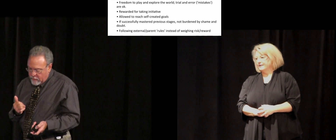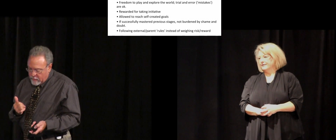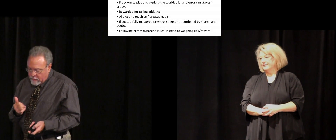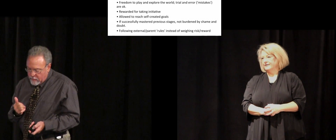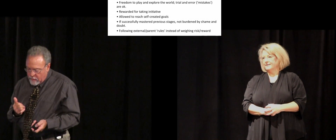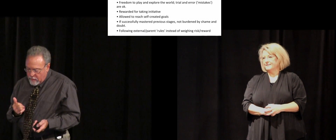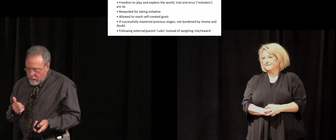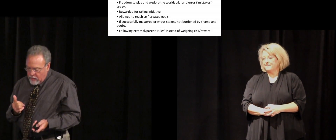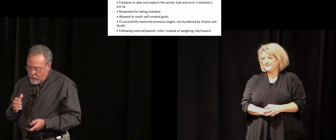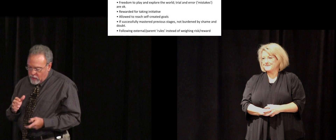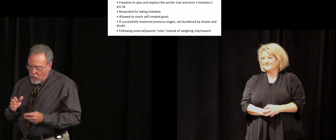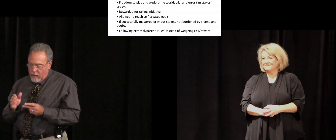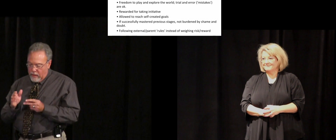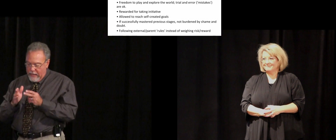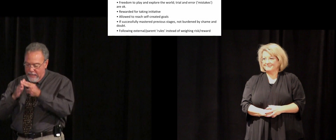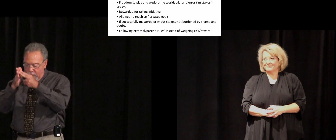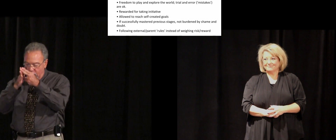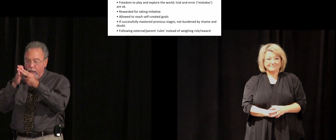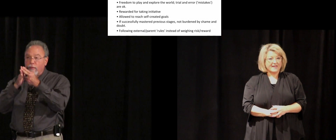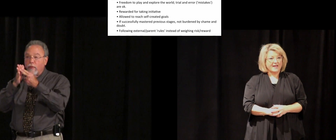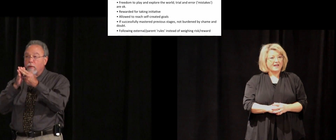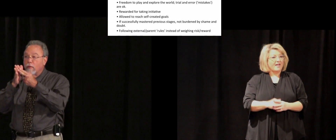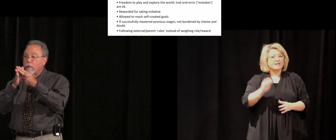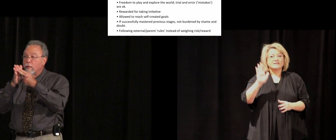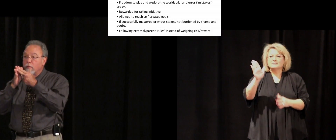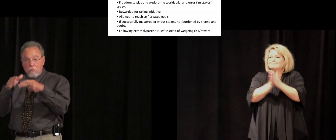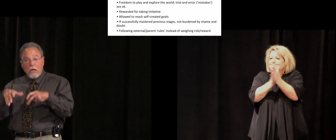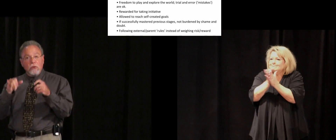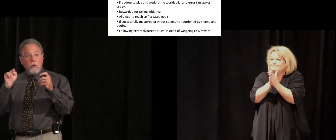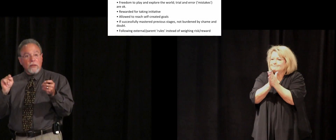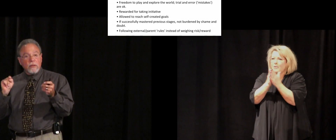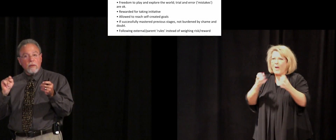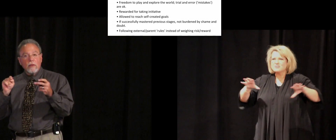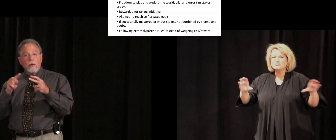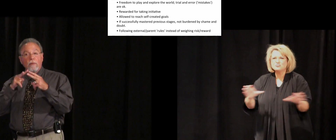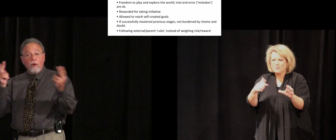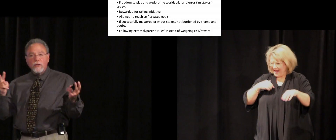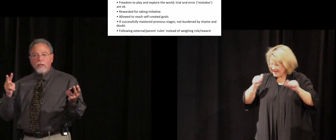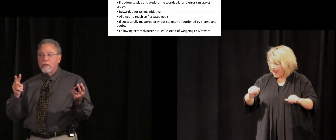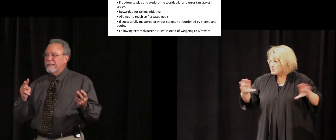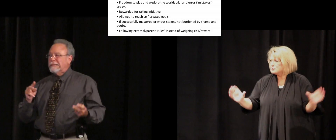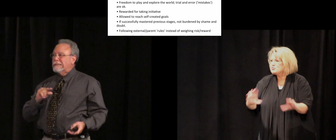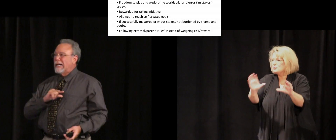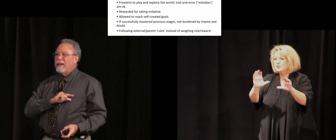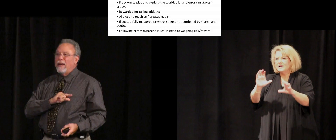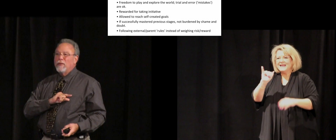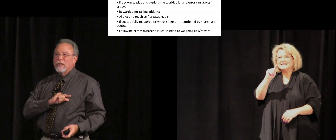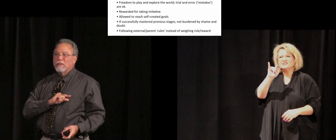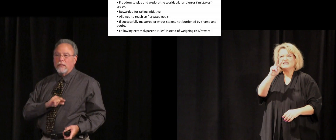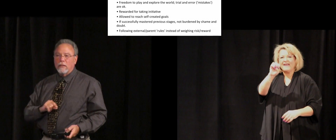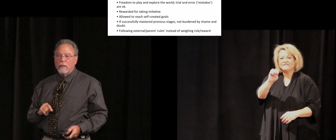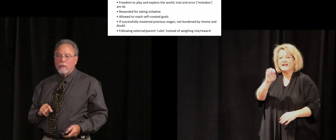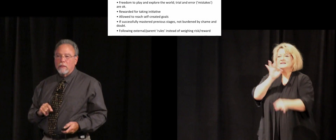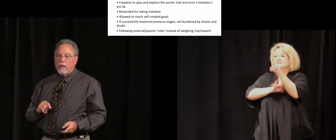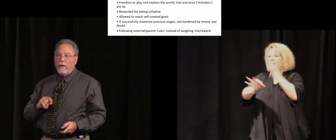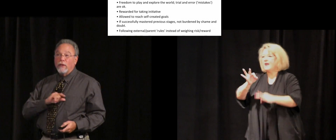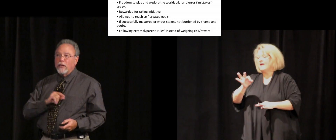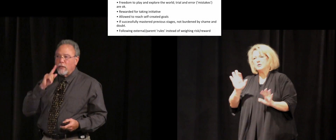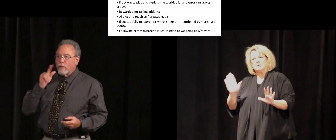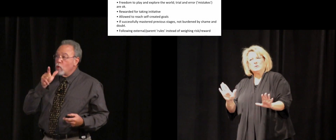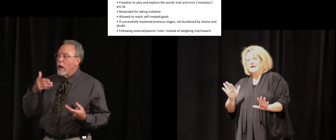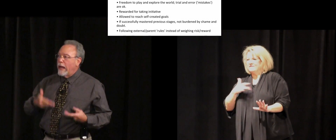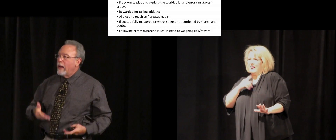The impact, this is when the impact of their hearing loss starts to show up academically in school because of the language,